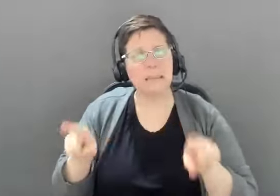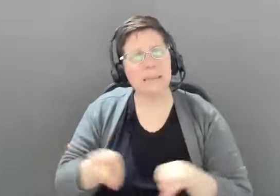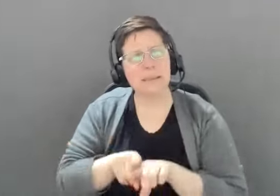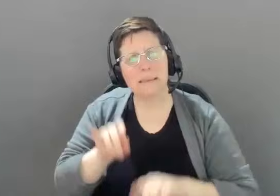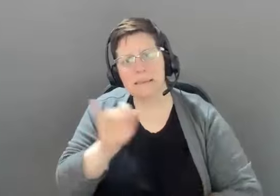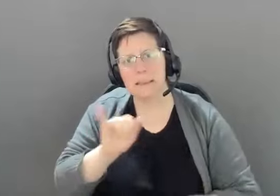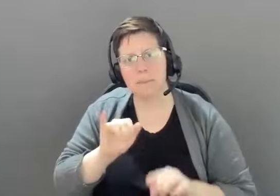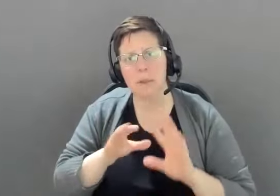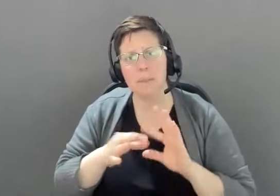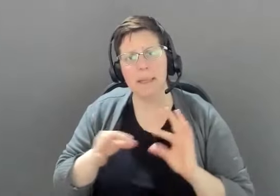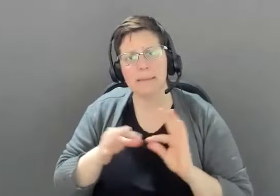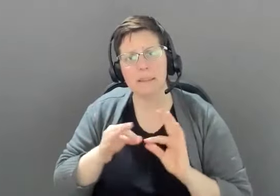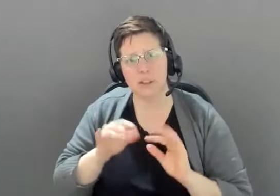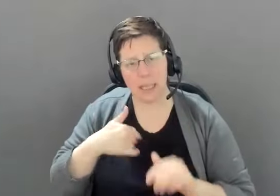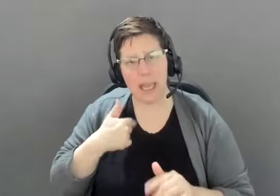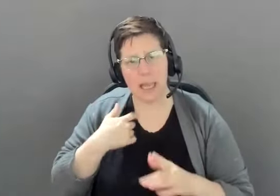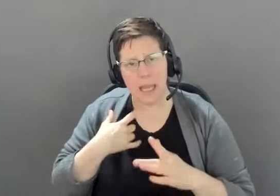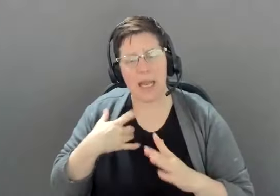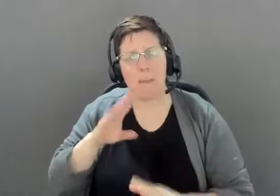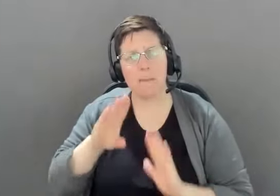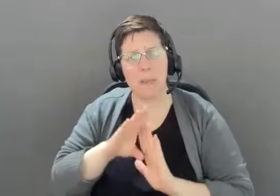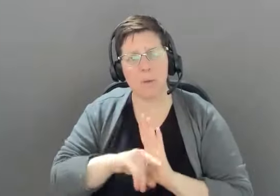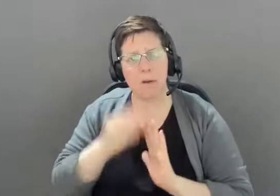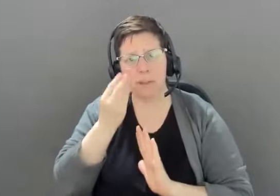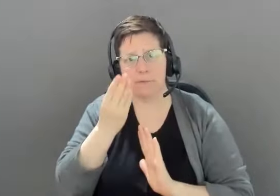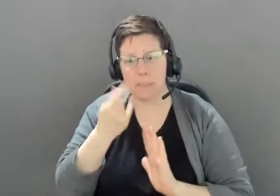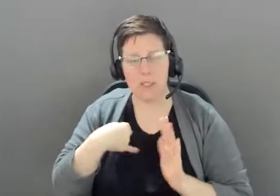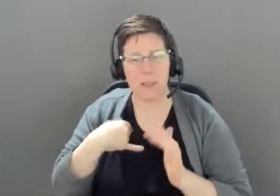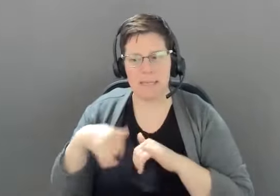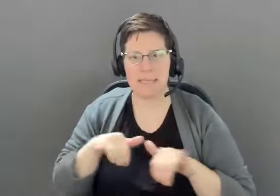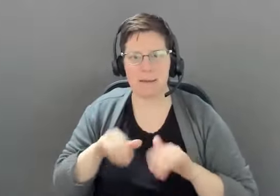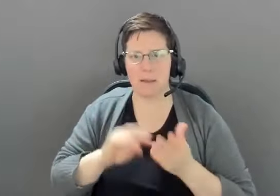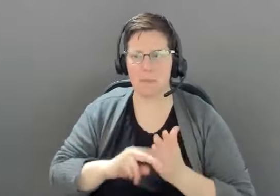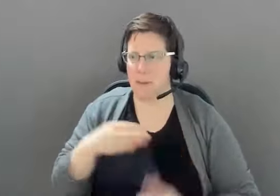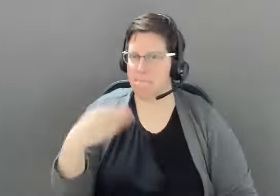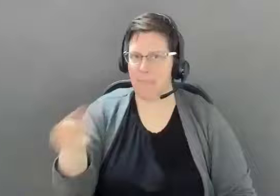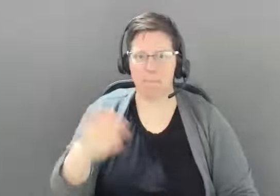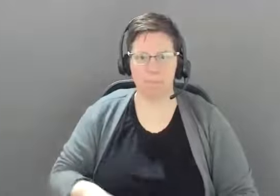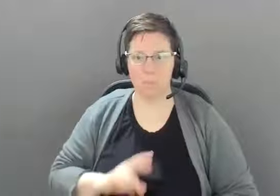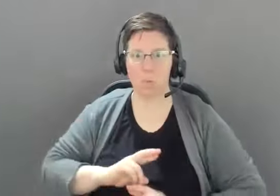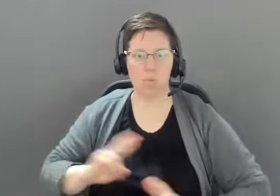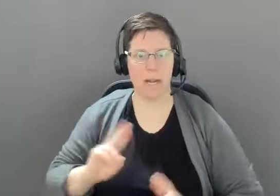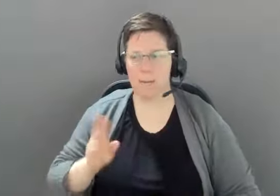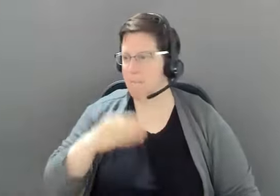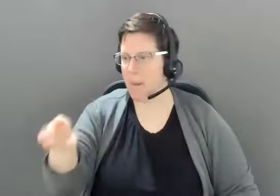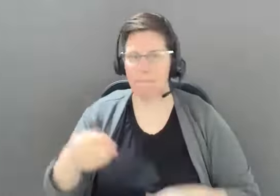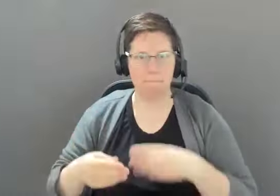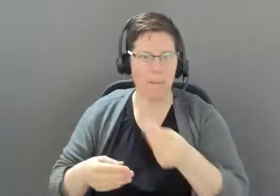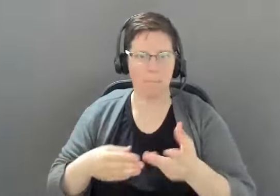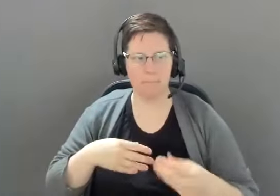the core background information, we could just hand it to someone and say, this is everything you need to know. It's not everything, obviously, that